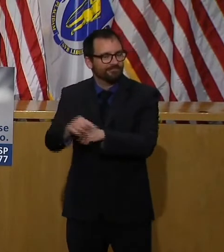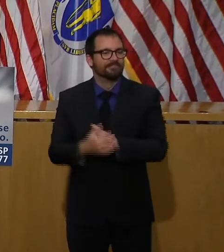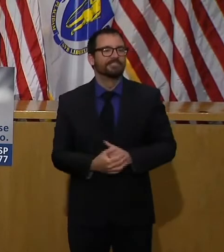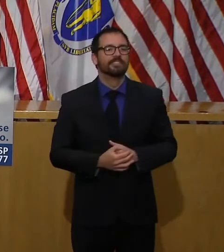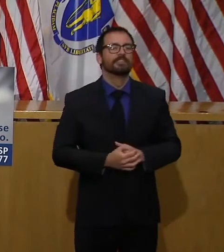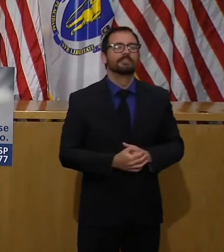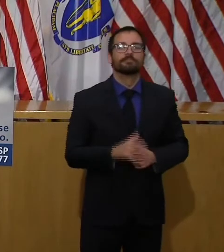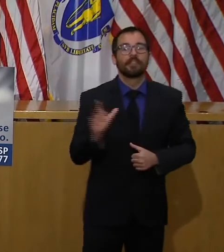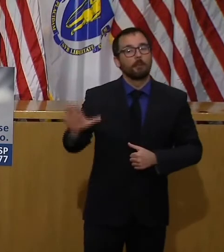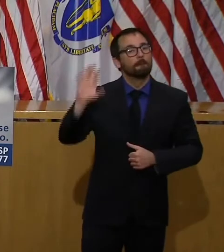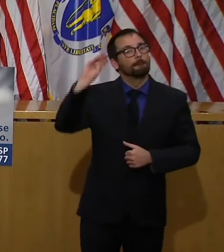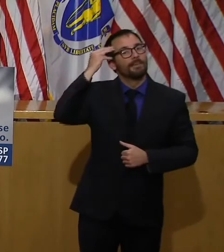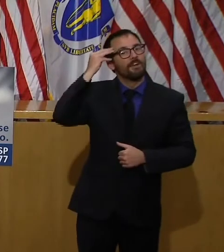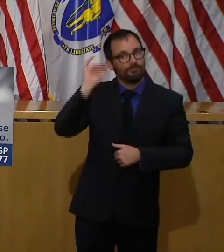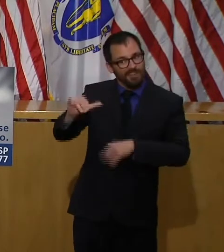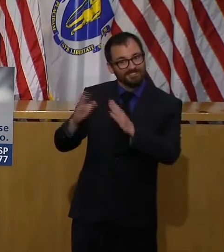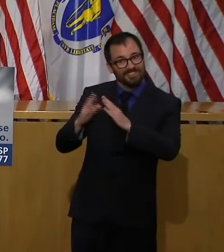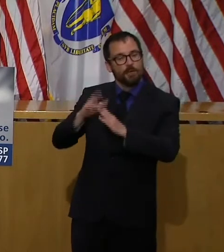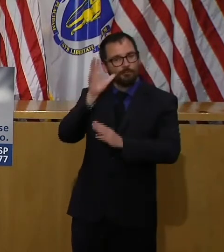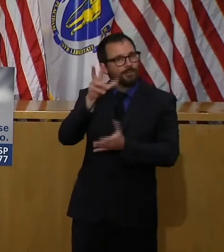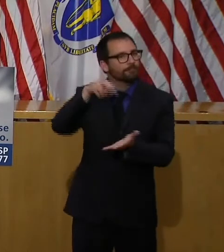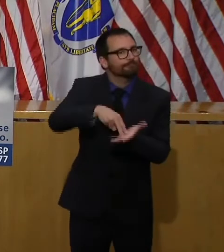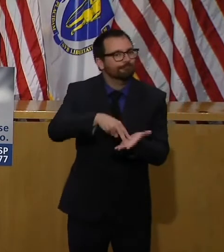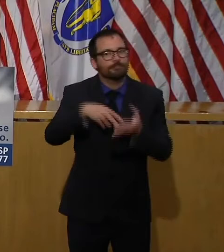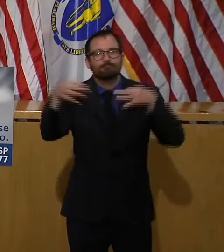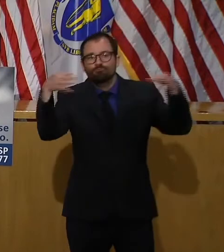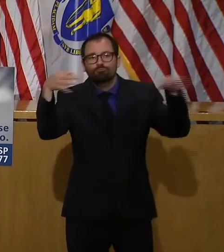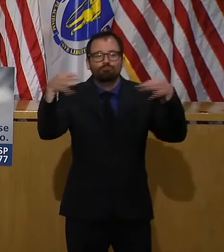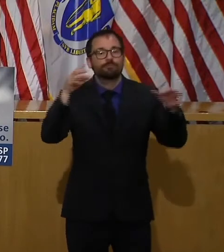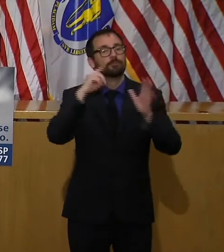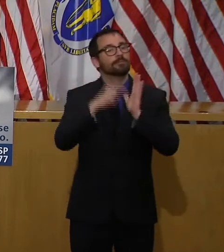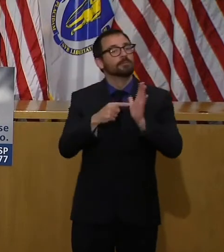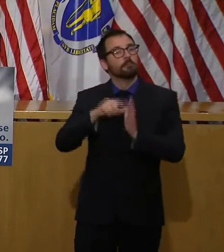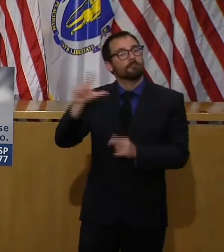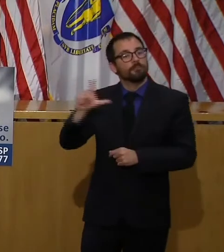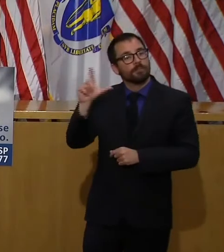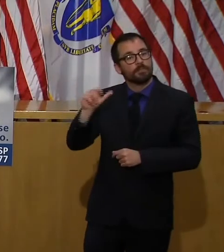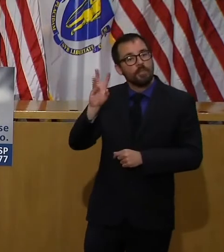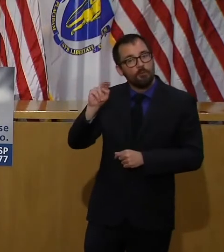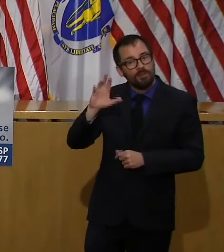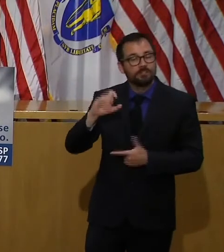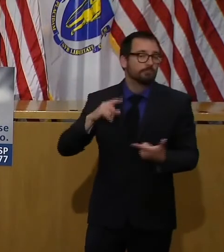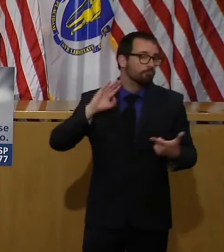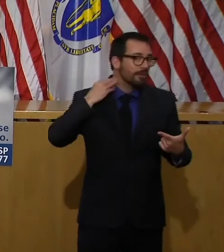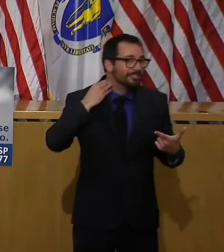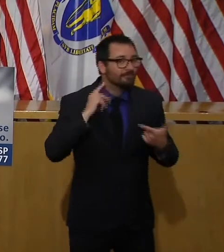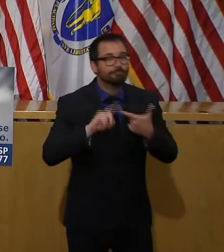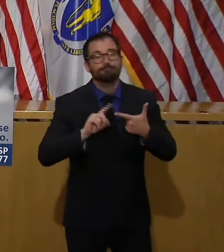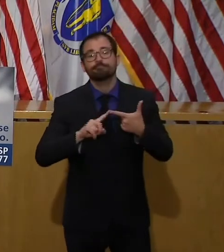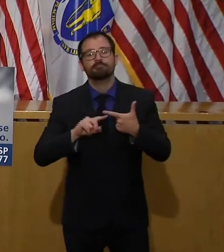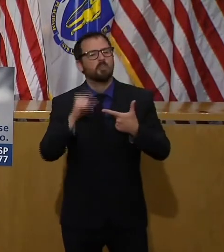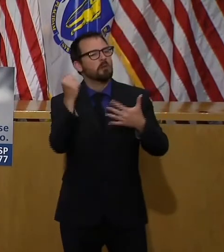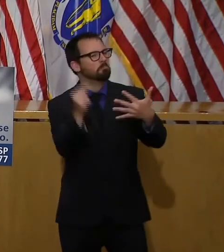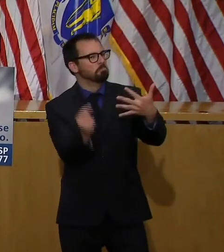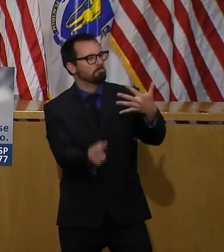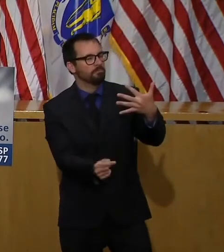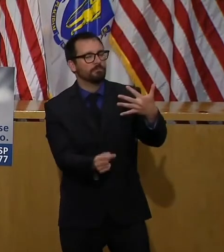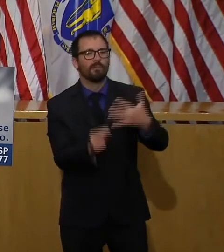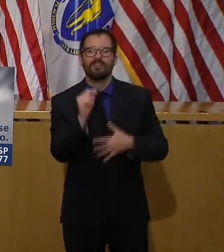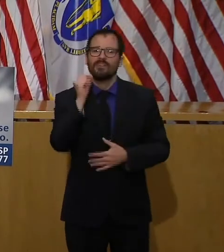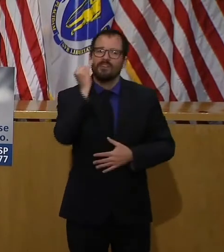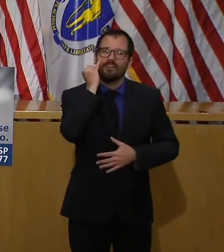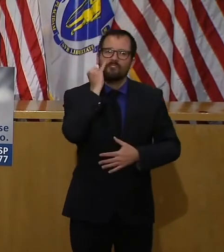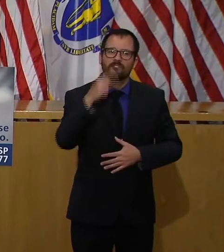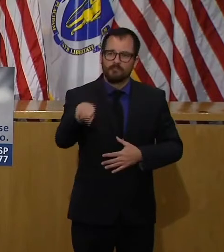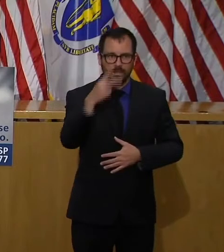Brockton, listeners are getting information from trusted local sources. So please pick up the phone. If you see a